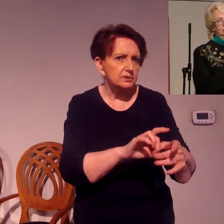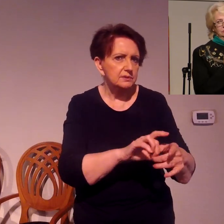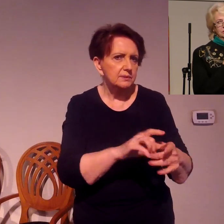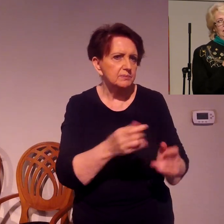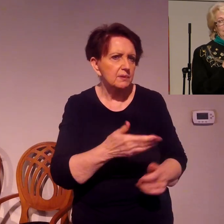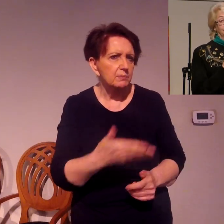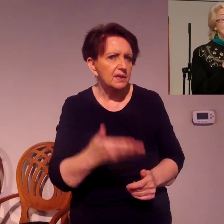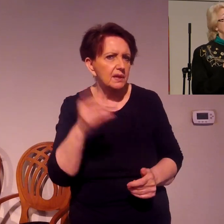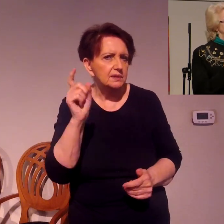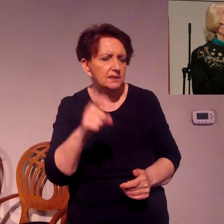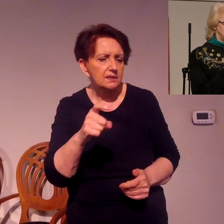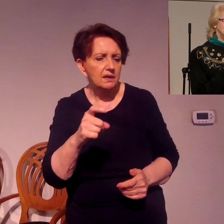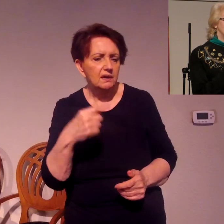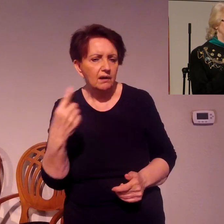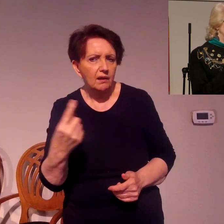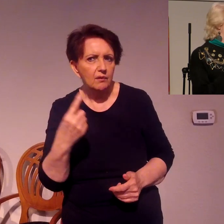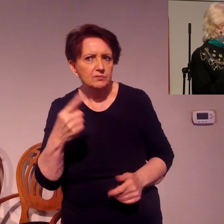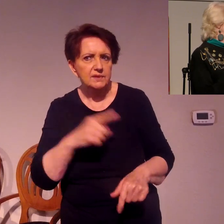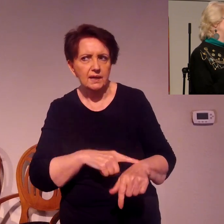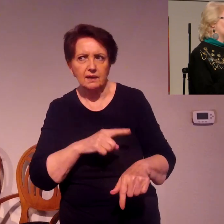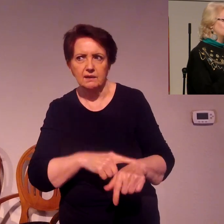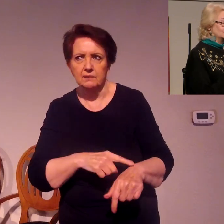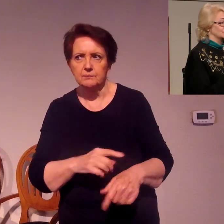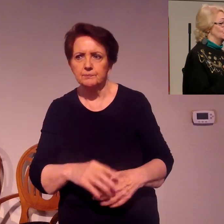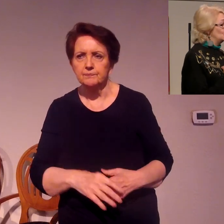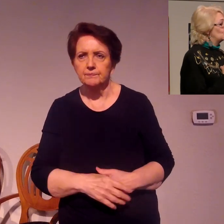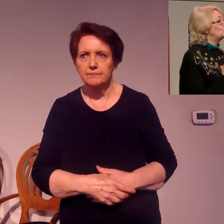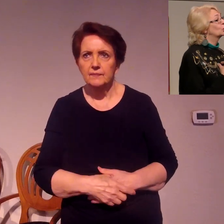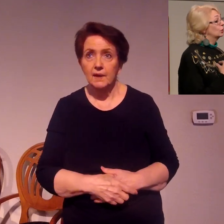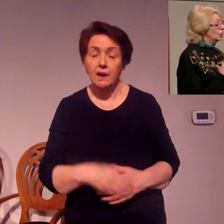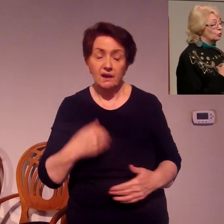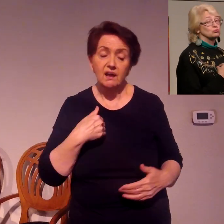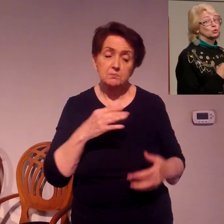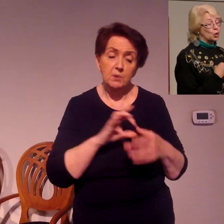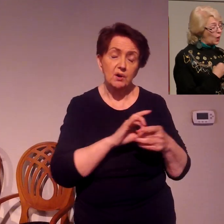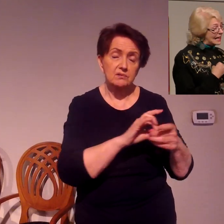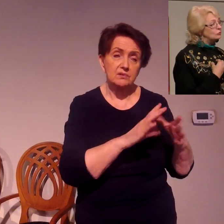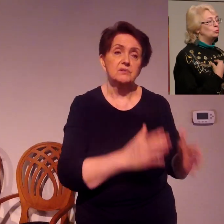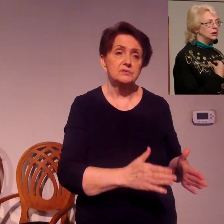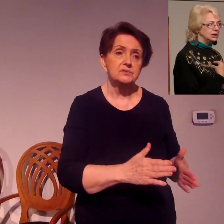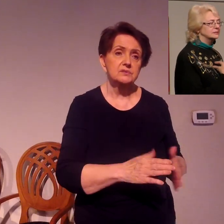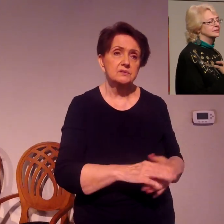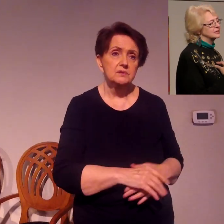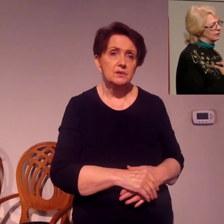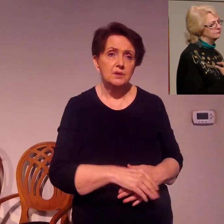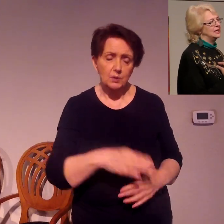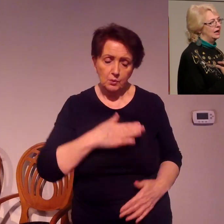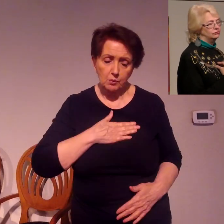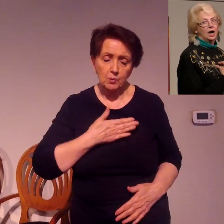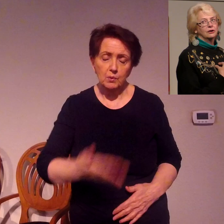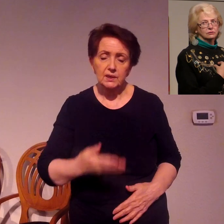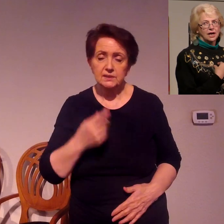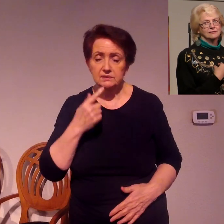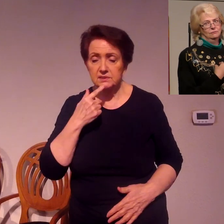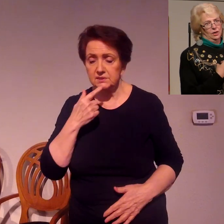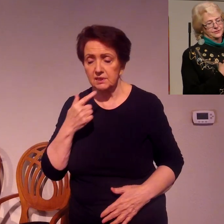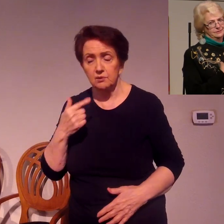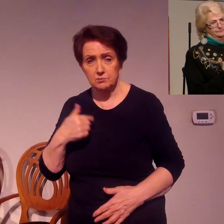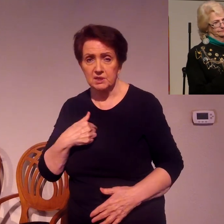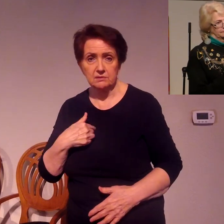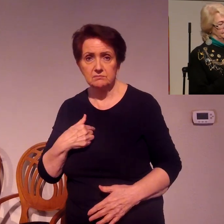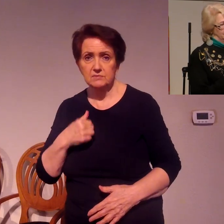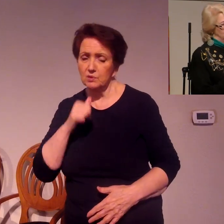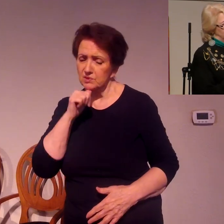much alone time. And let me tell you, I had partners who were quite willing to tell me how not okay that